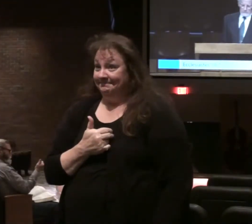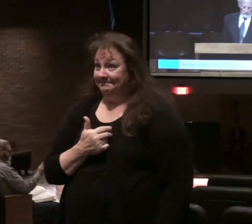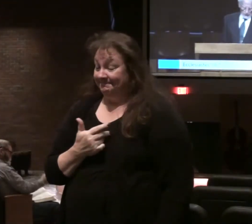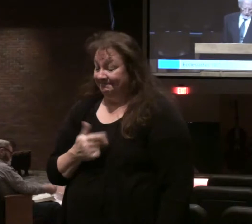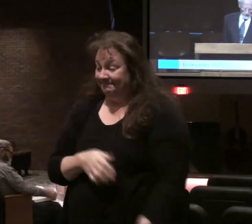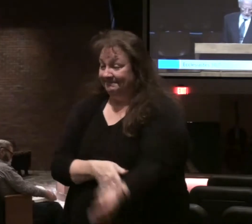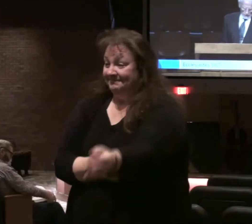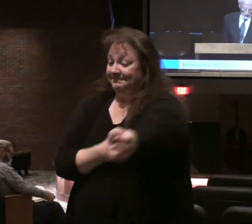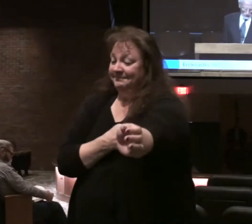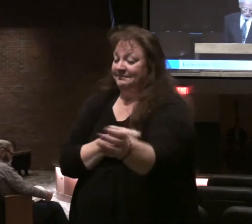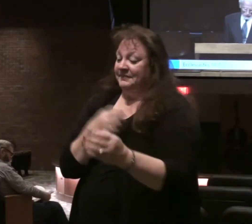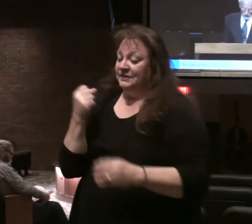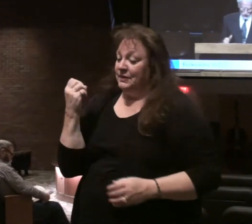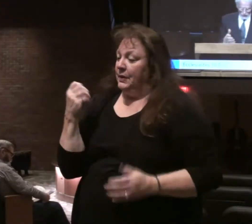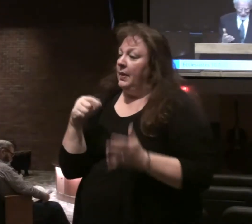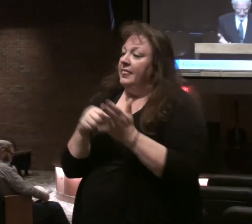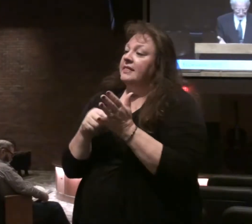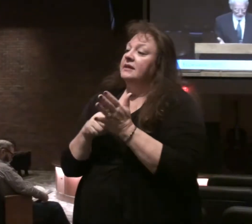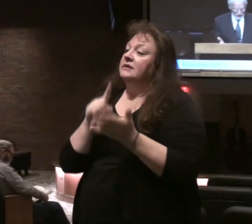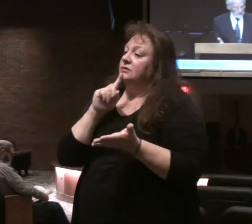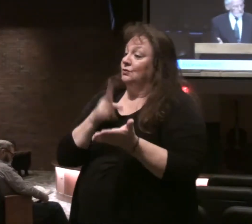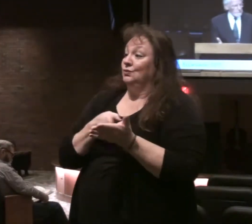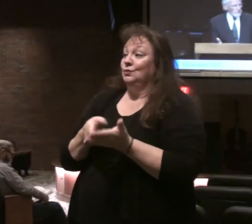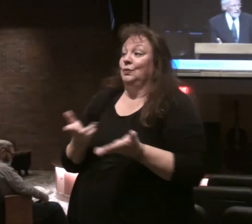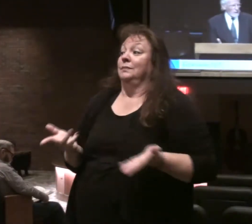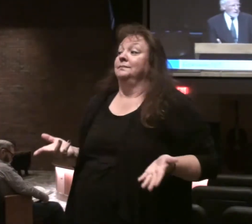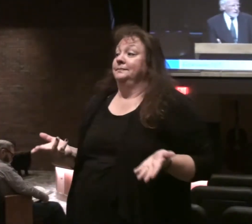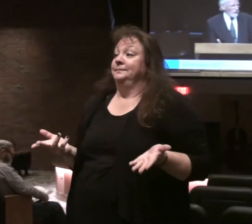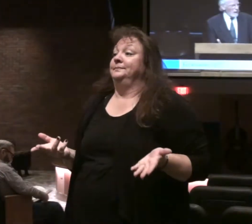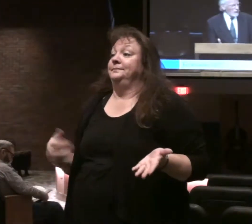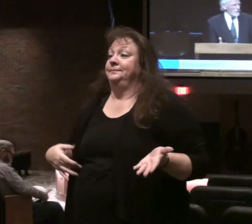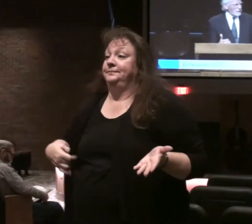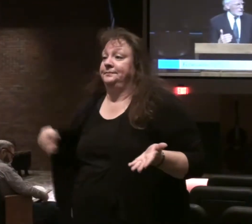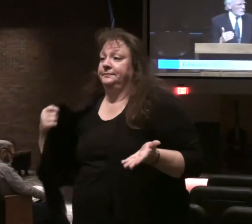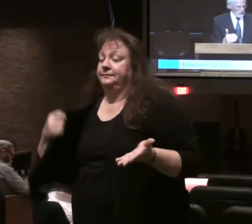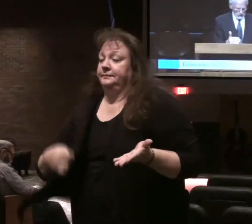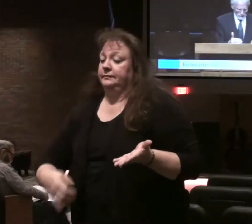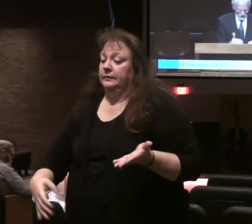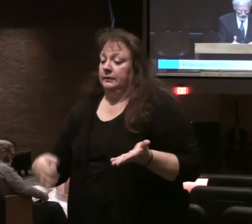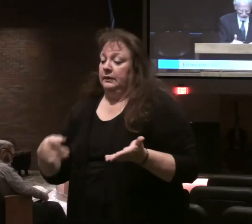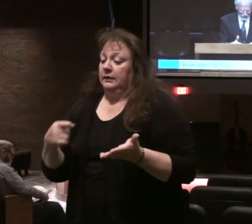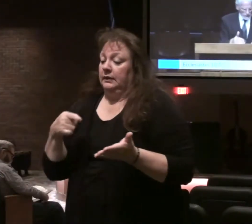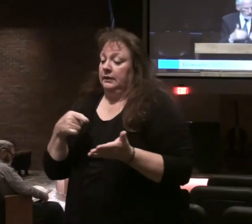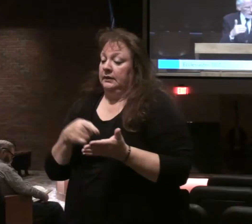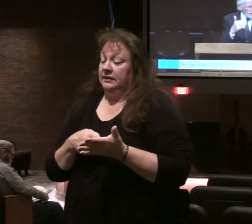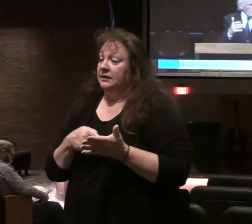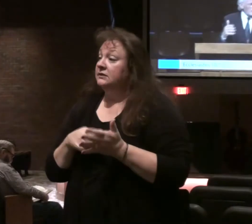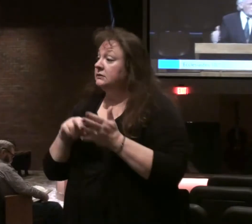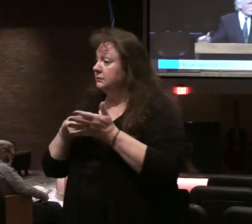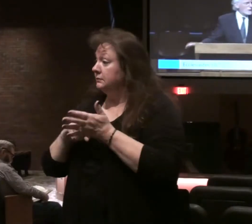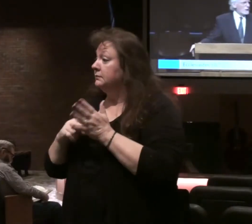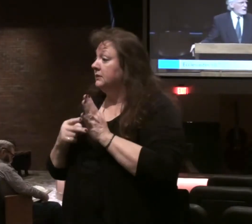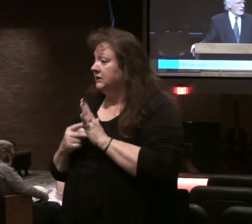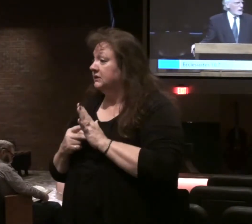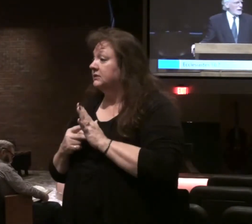chapter. So this is the reality. And what this does indicate is